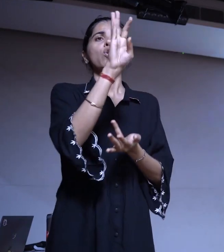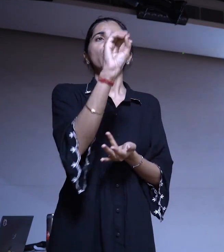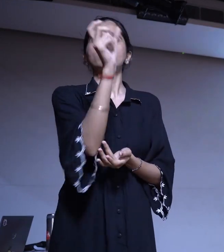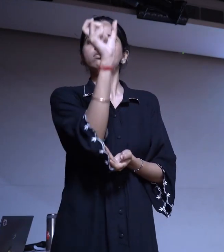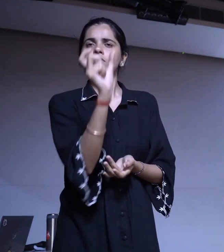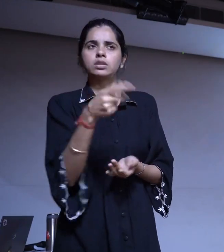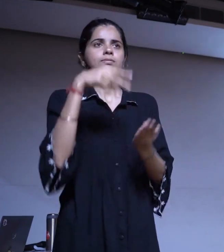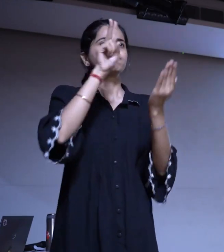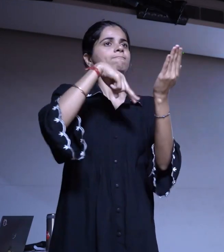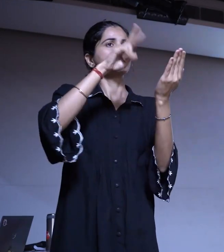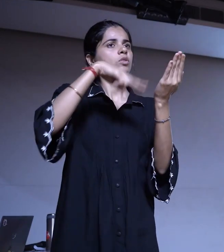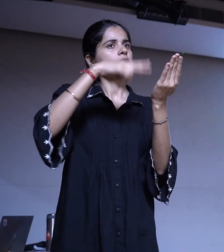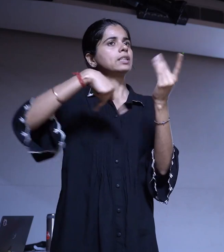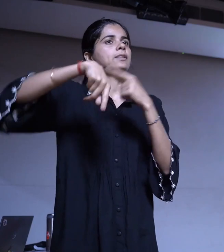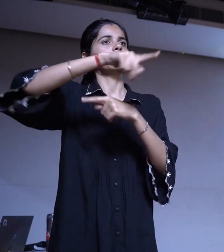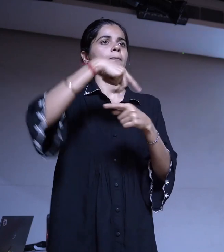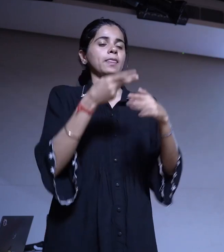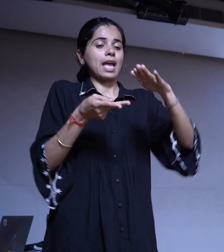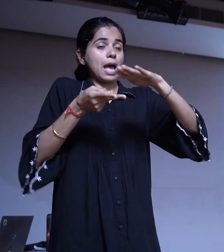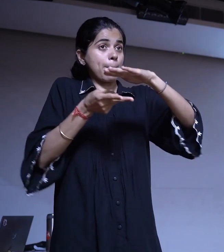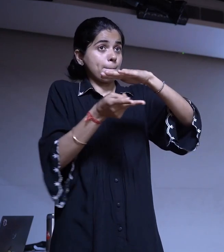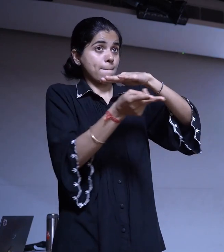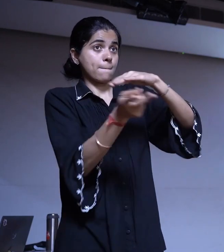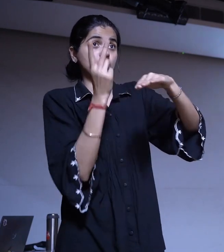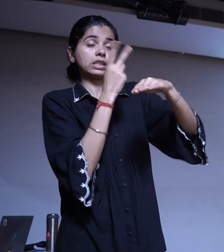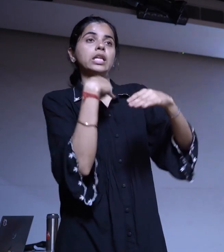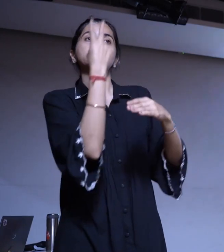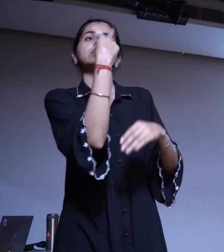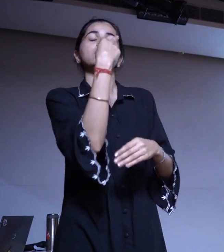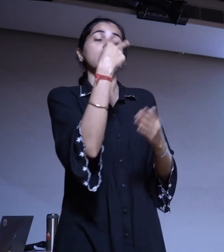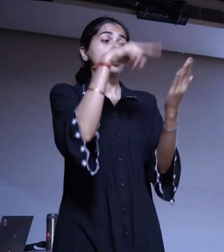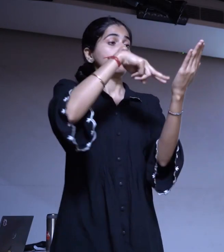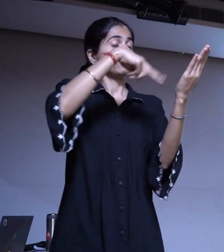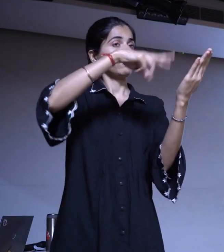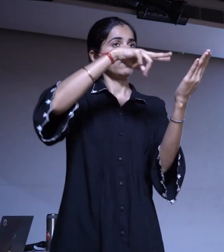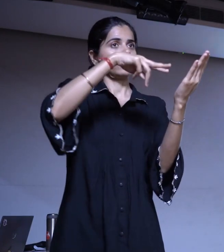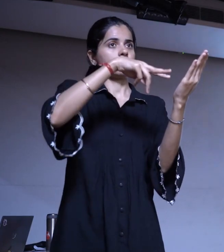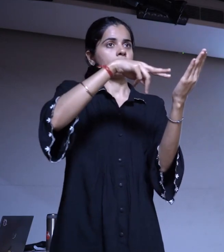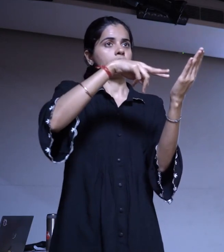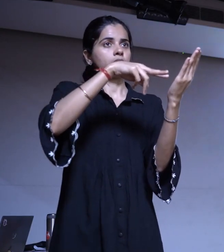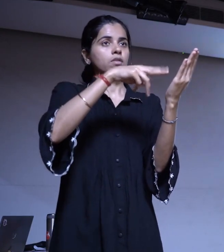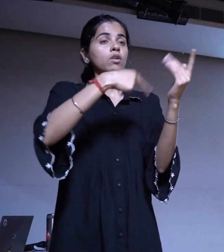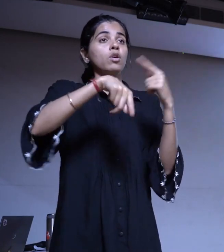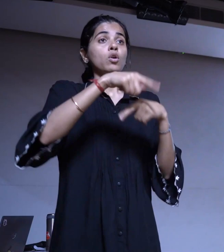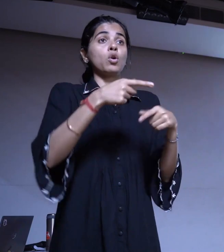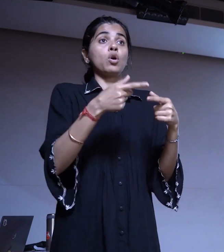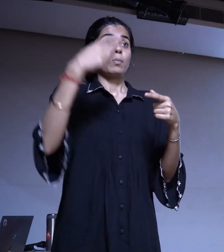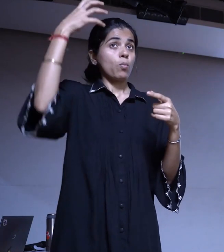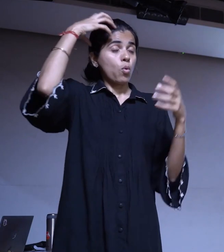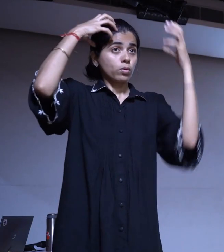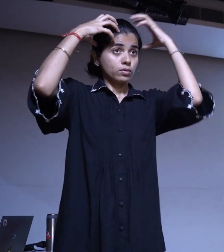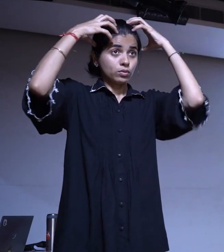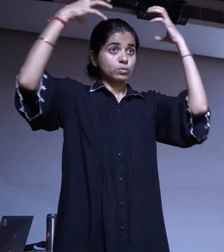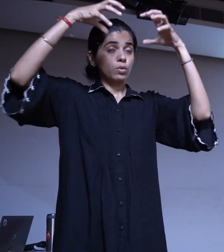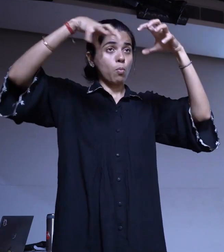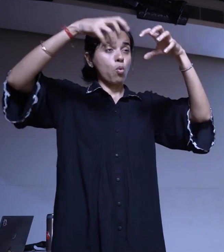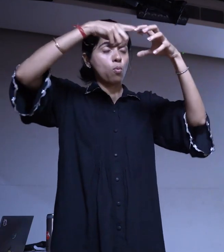each that they read now if you actually go back back and see uh there are both regions of the brain that both hemispheres of the brain